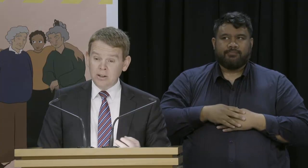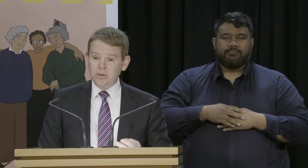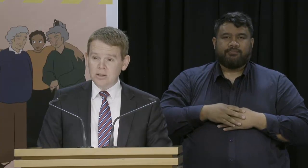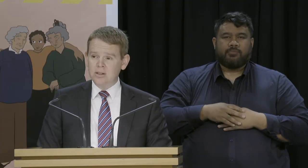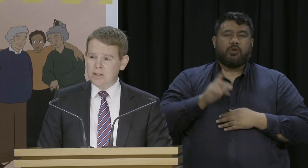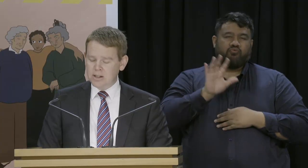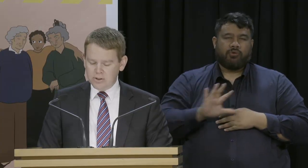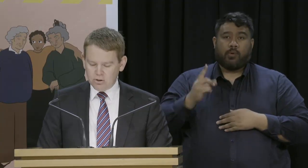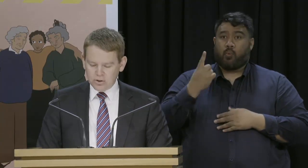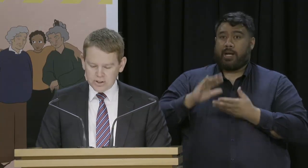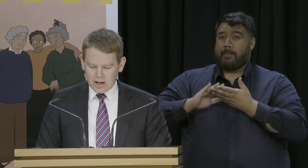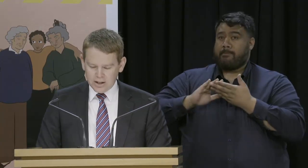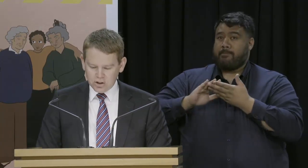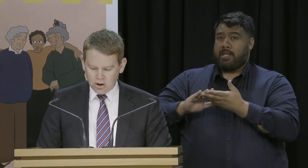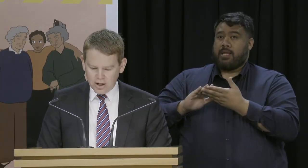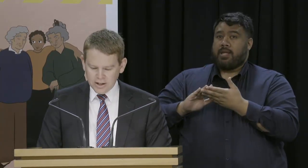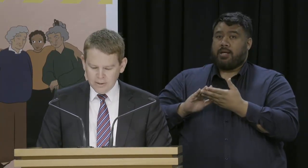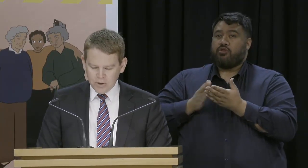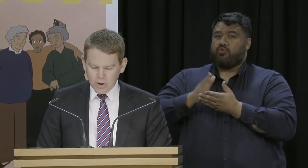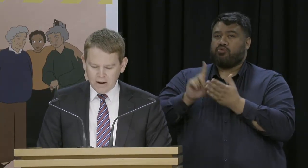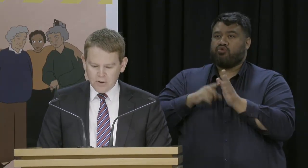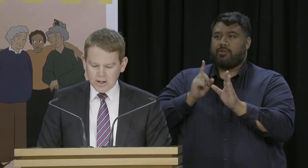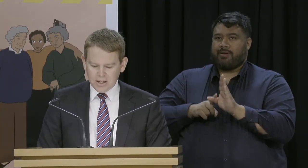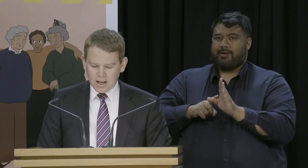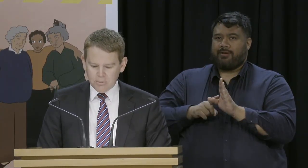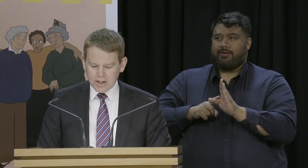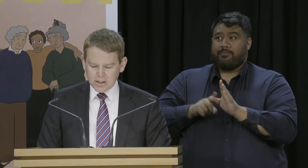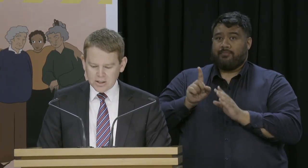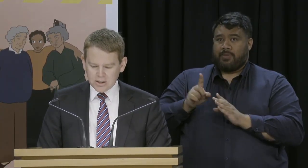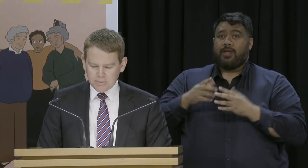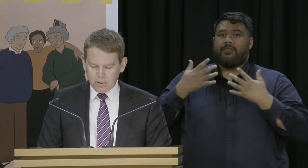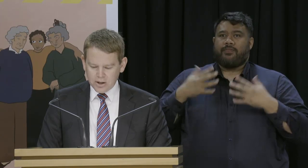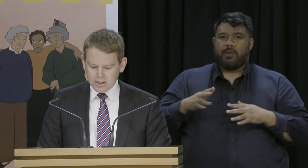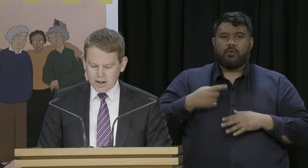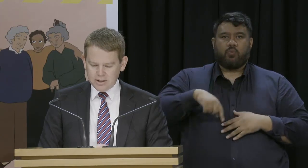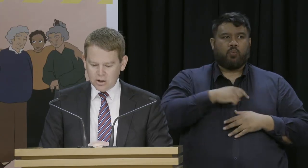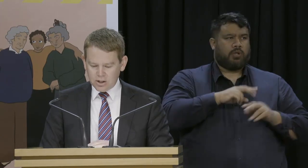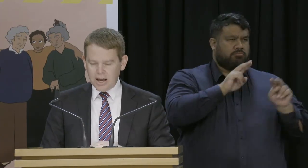1 million doses to be delivered across July. We are finally calibrating the